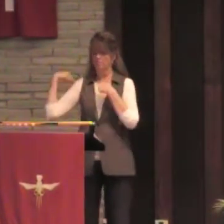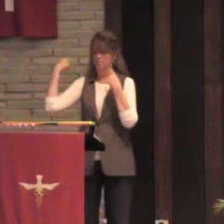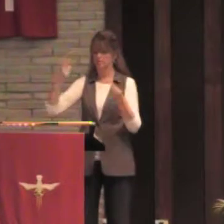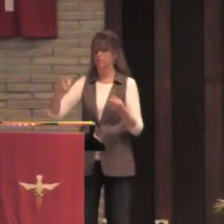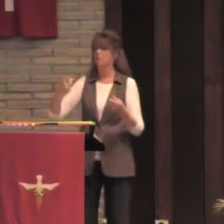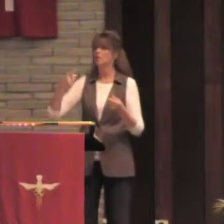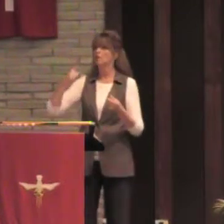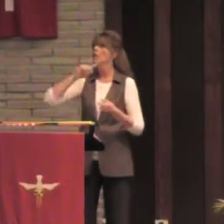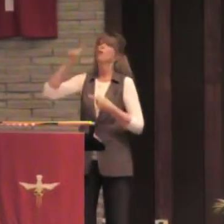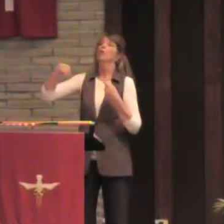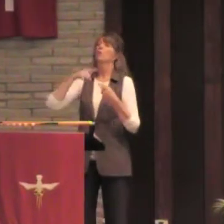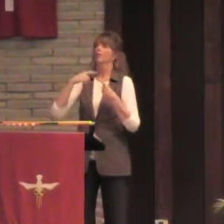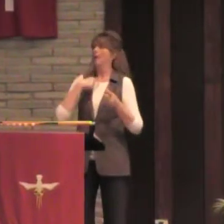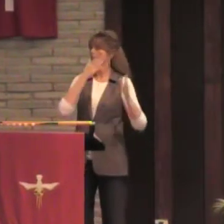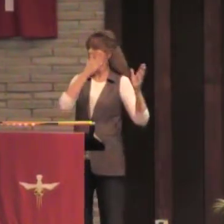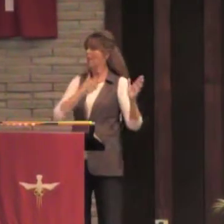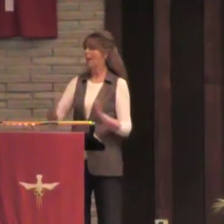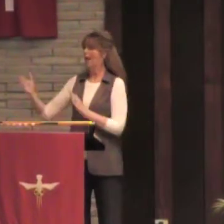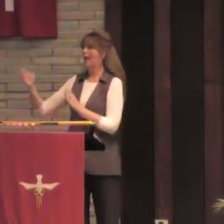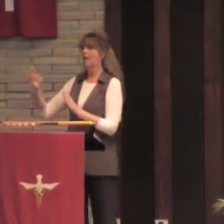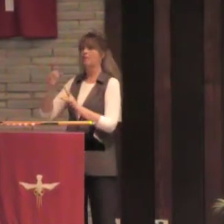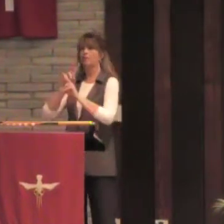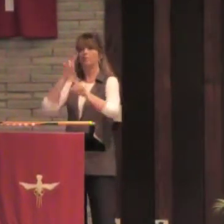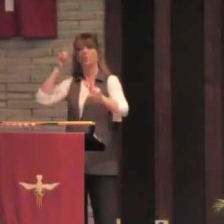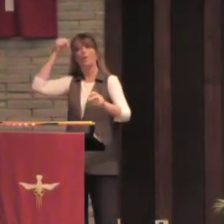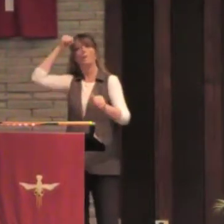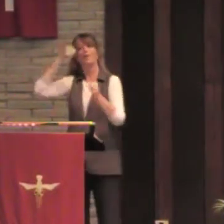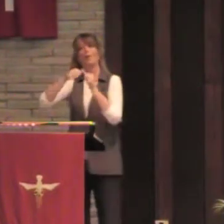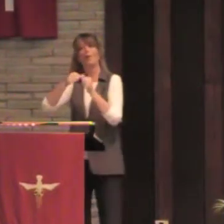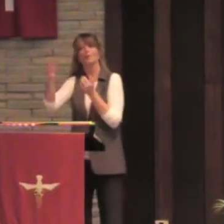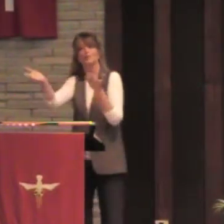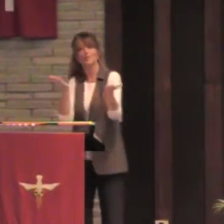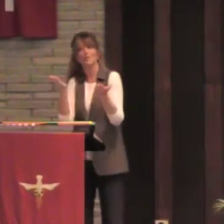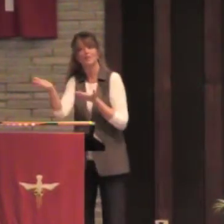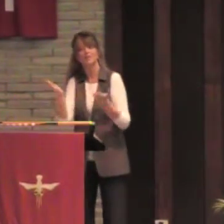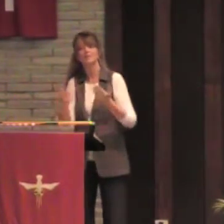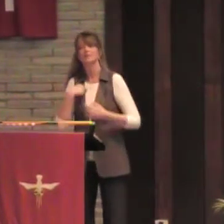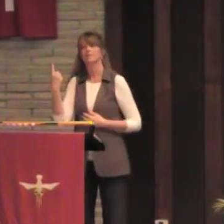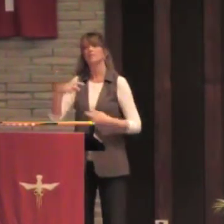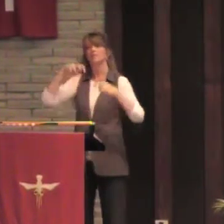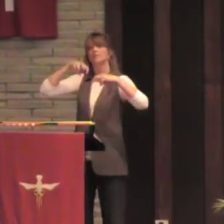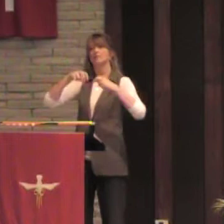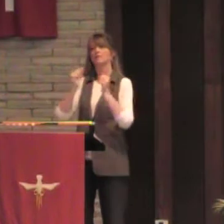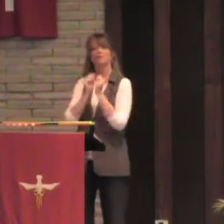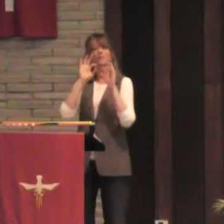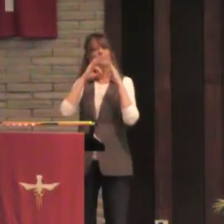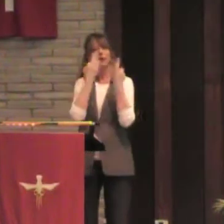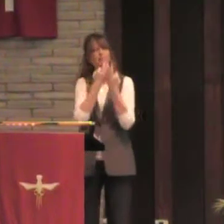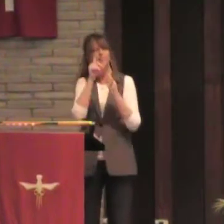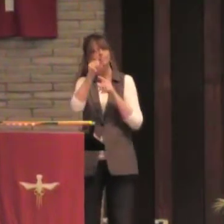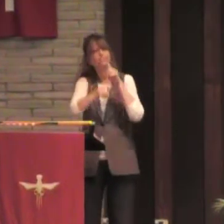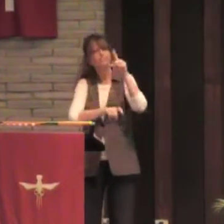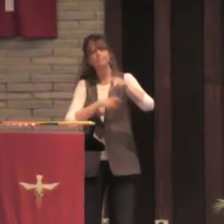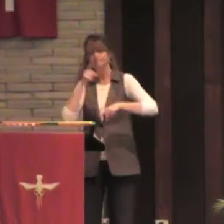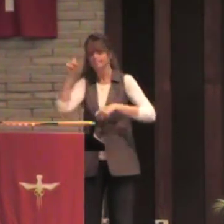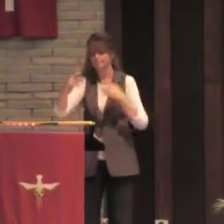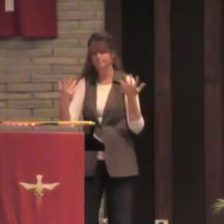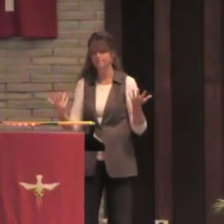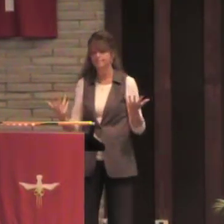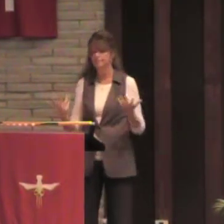had several funerals or memorial services here lately. And when I sit down with the family before the service, I